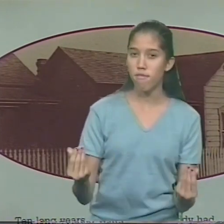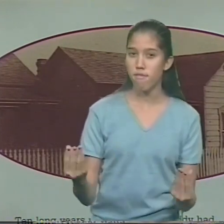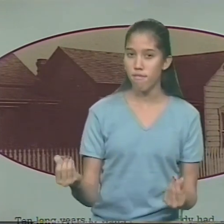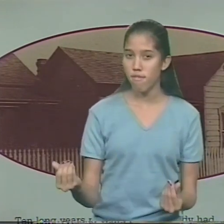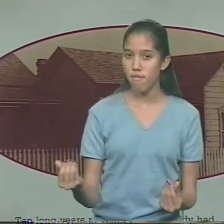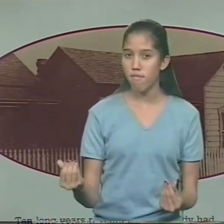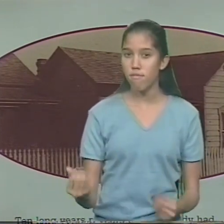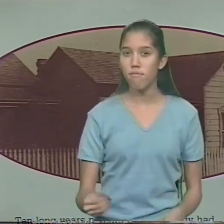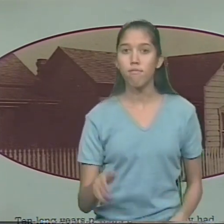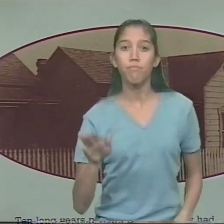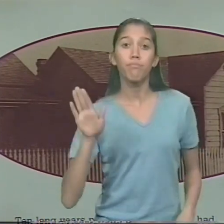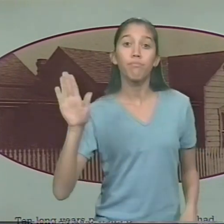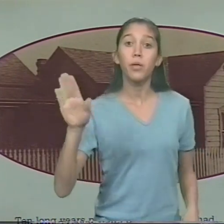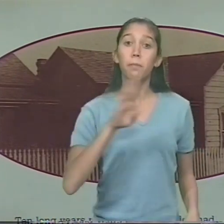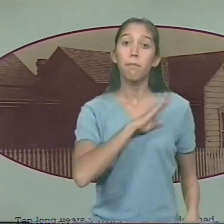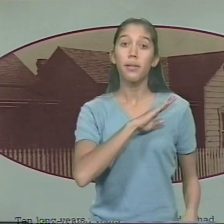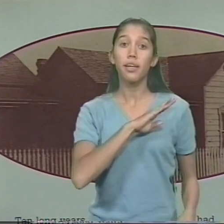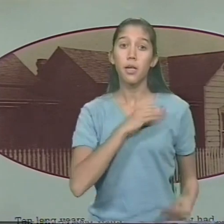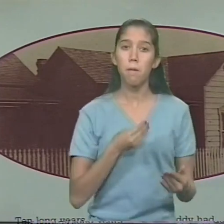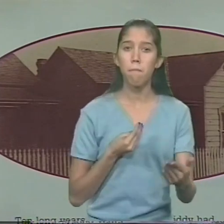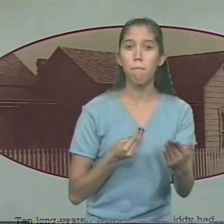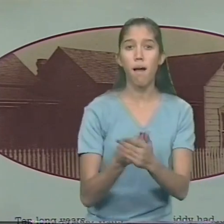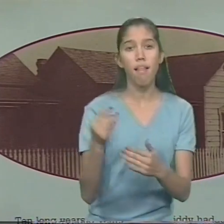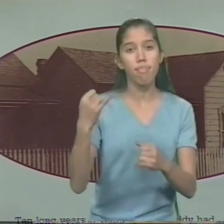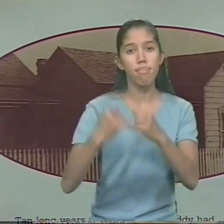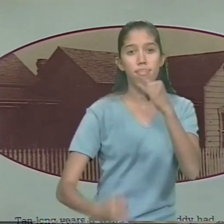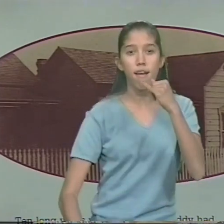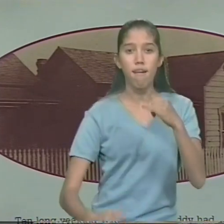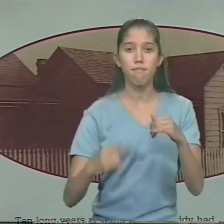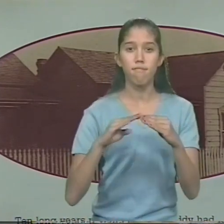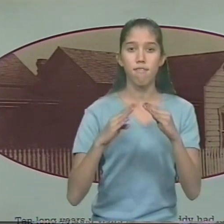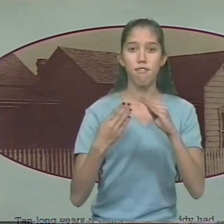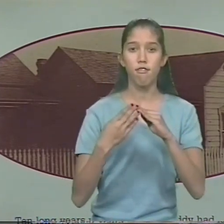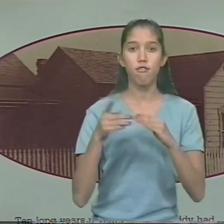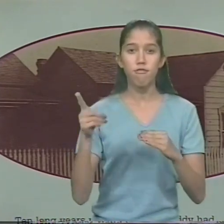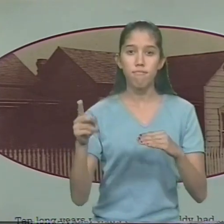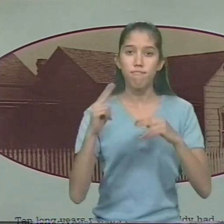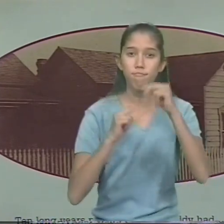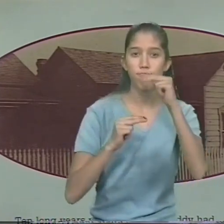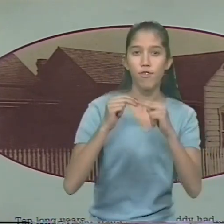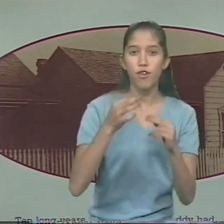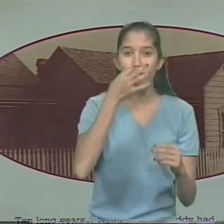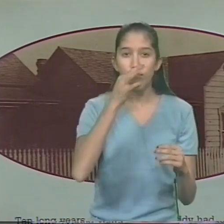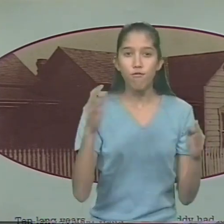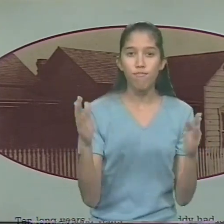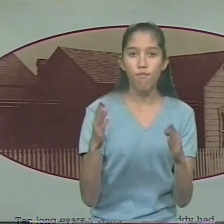town. Biddy built a few small wooden houses. Then she rented them out to earn money. Now